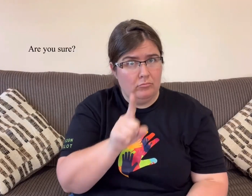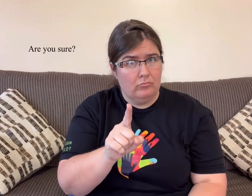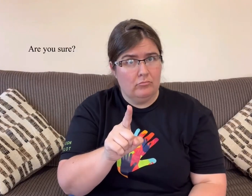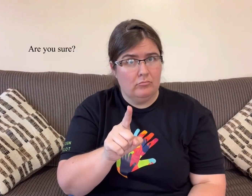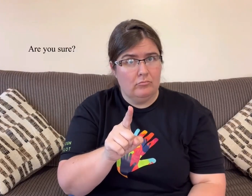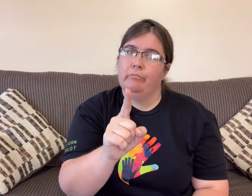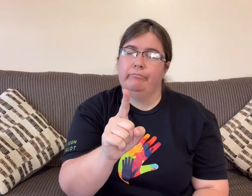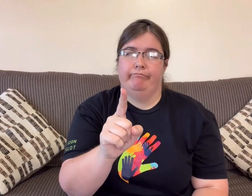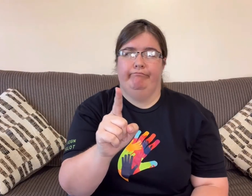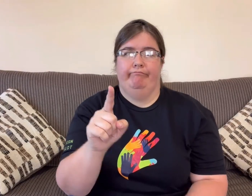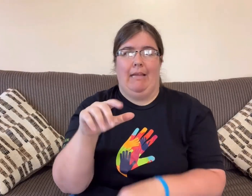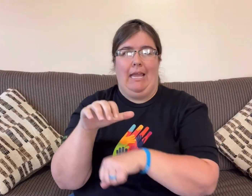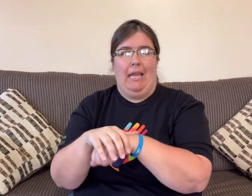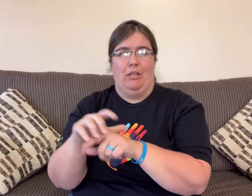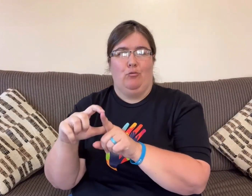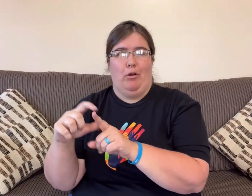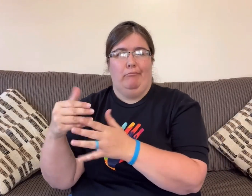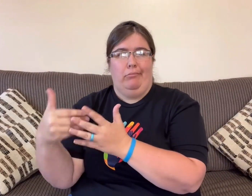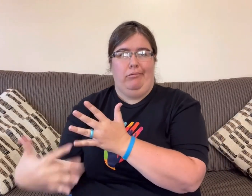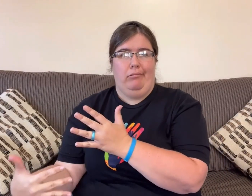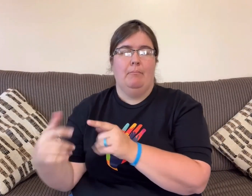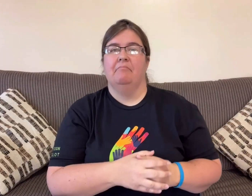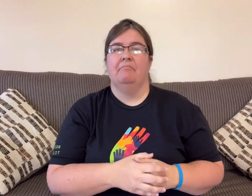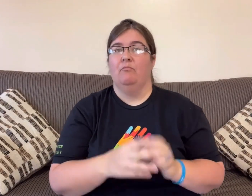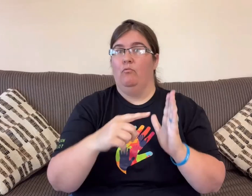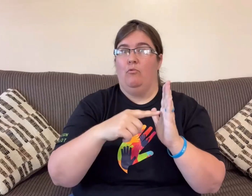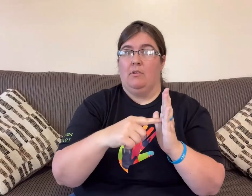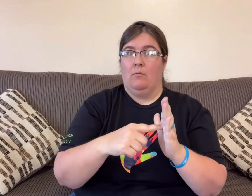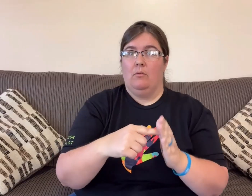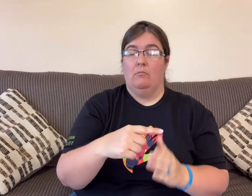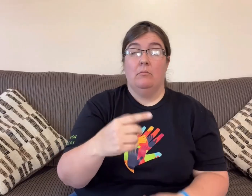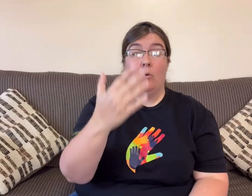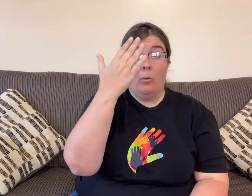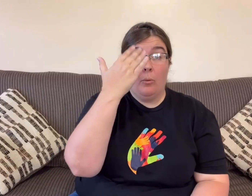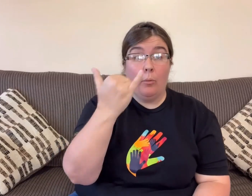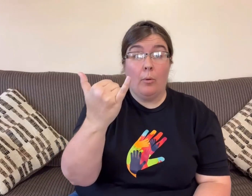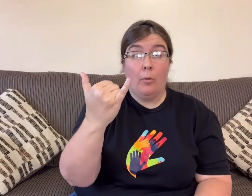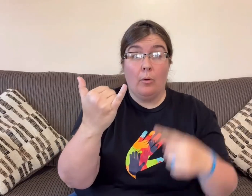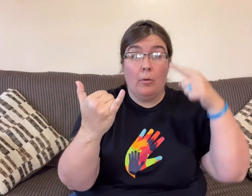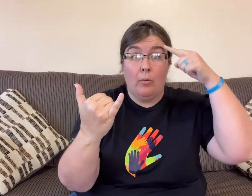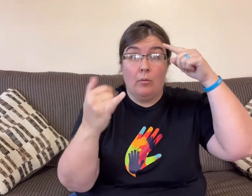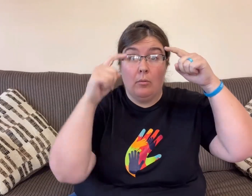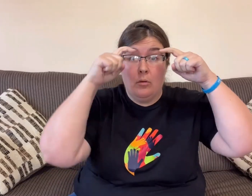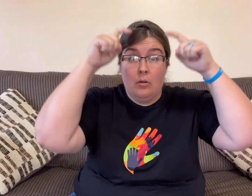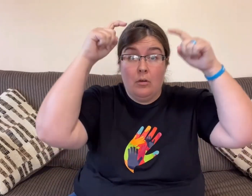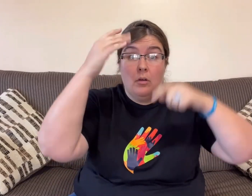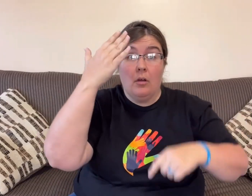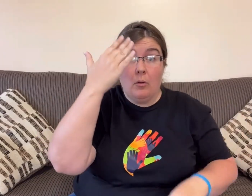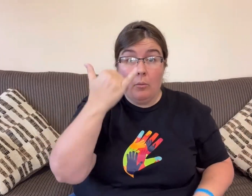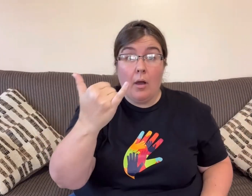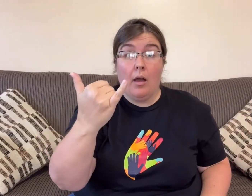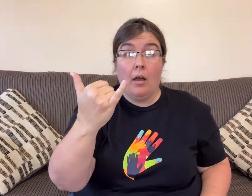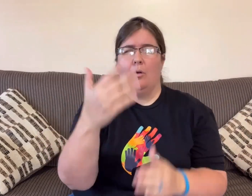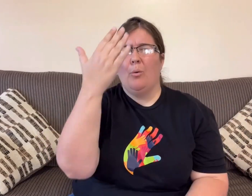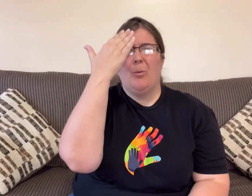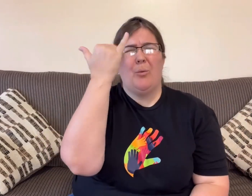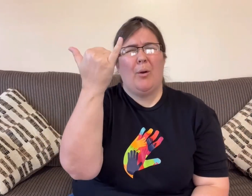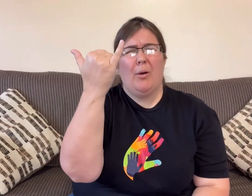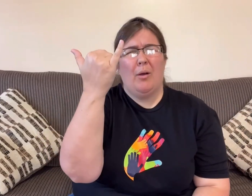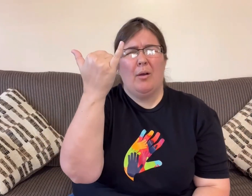you sure? It can mean a lot of different English meanings. Another example, if I sign this with my eyebrows up, it's because,